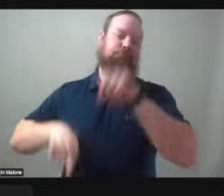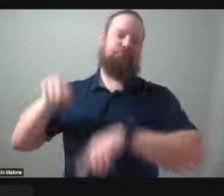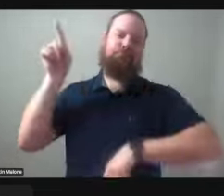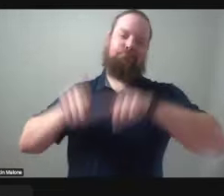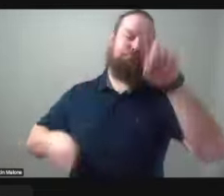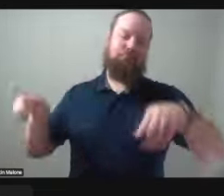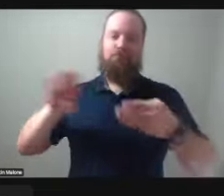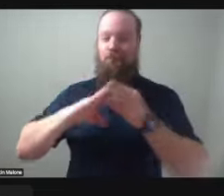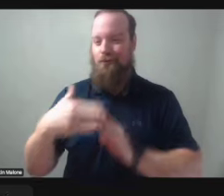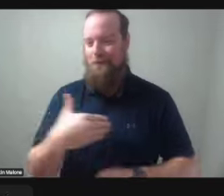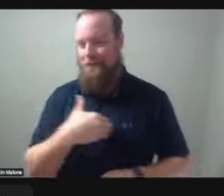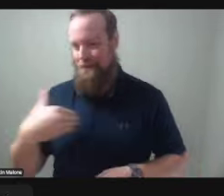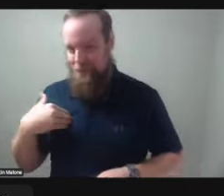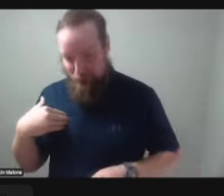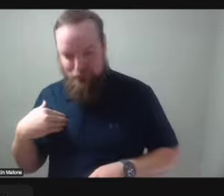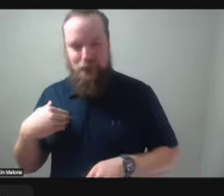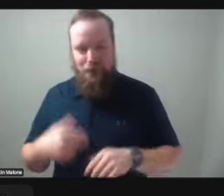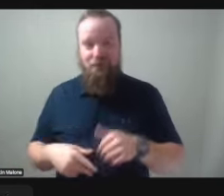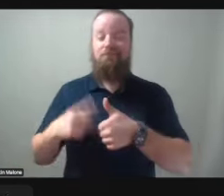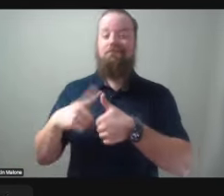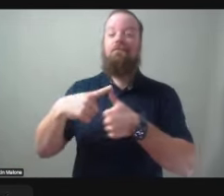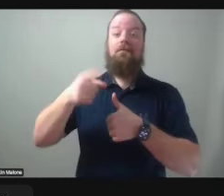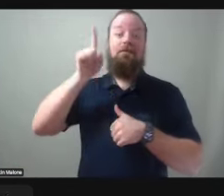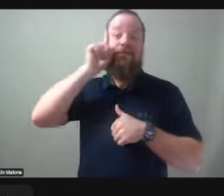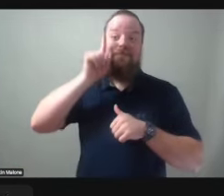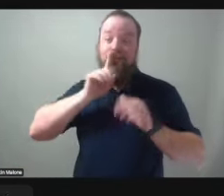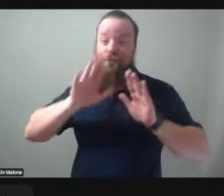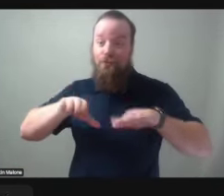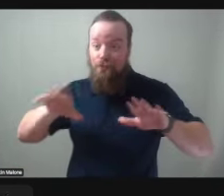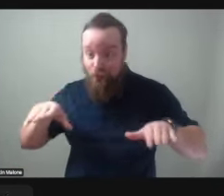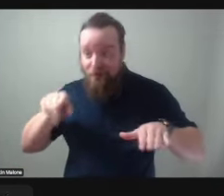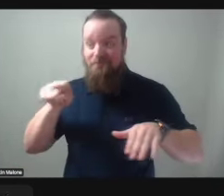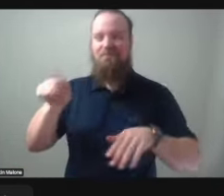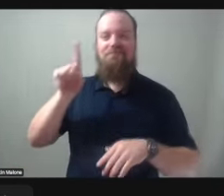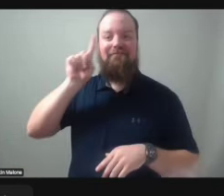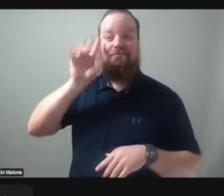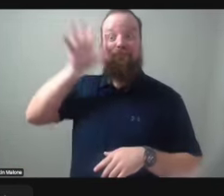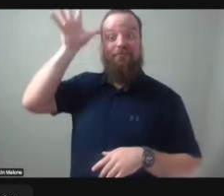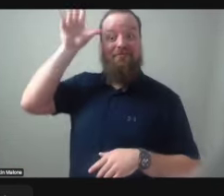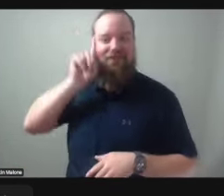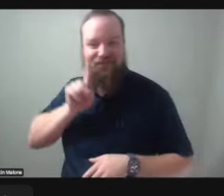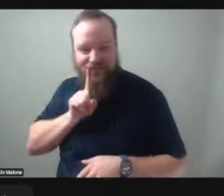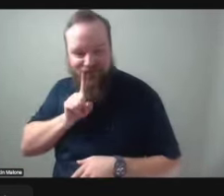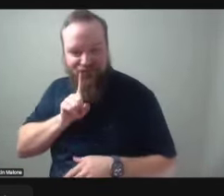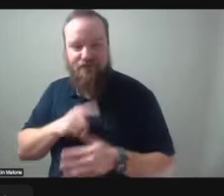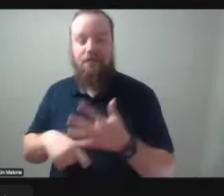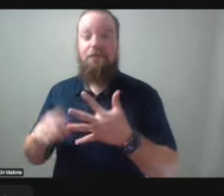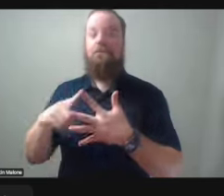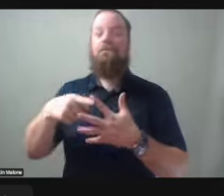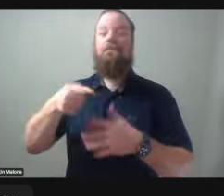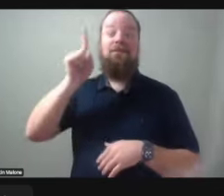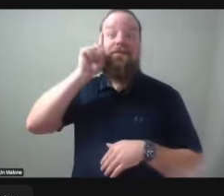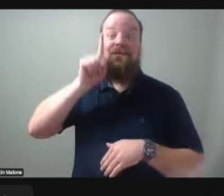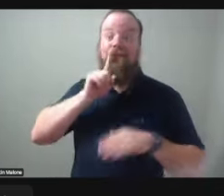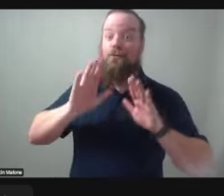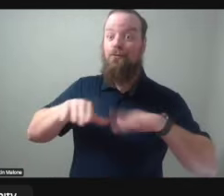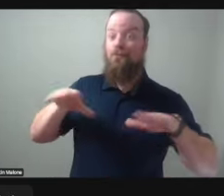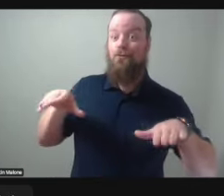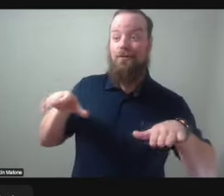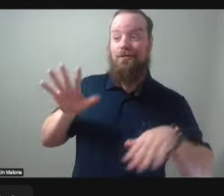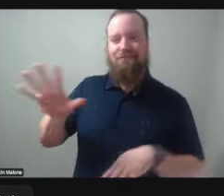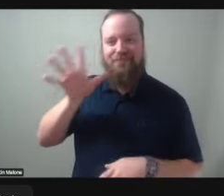So let's talk about who the community members are for the deaf community, because it is quite a diverse group. There